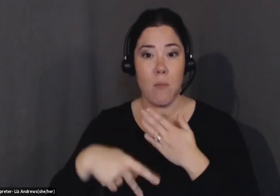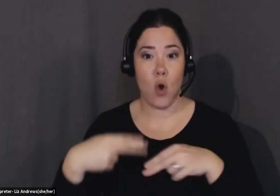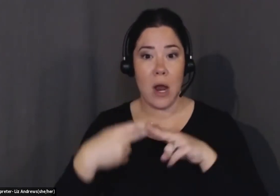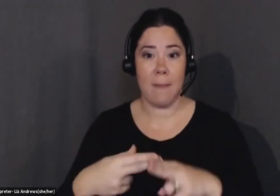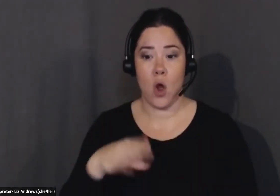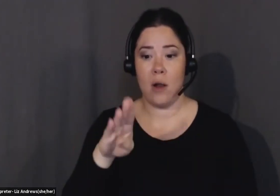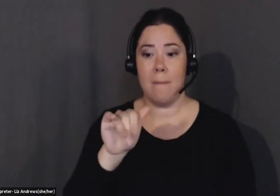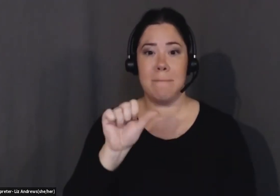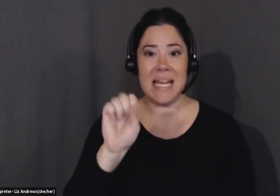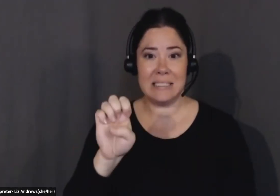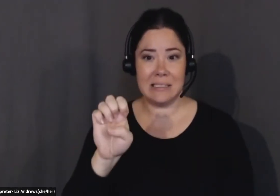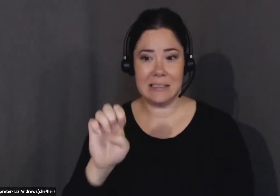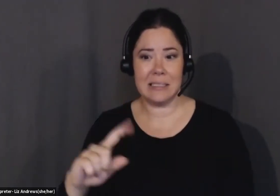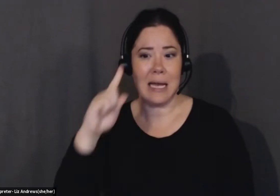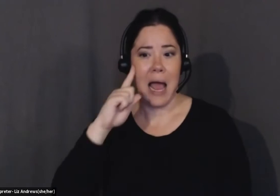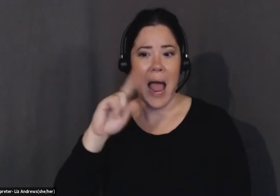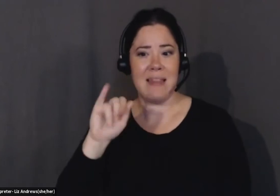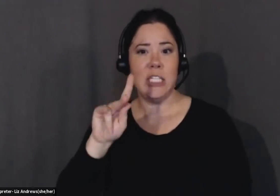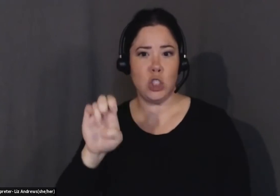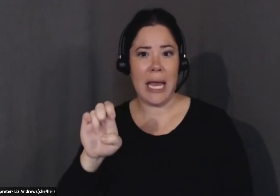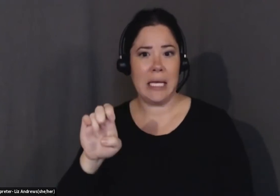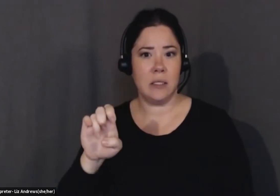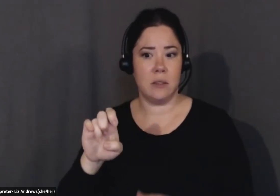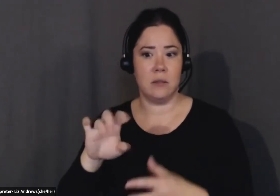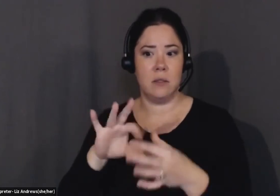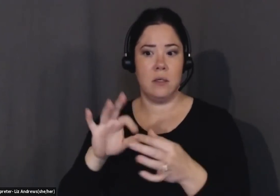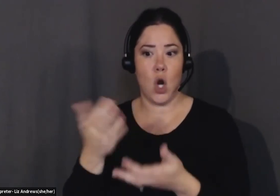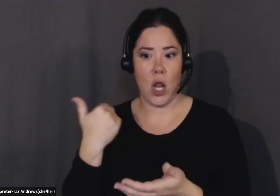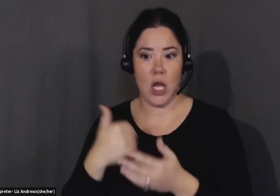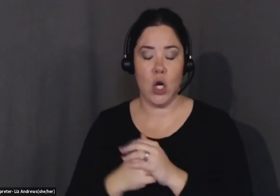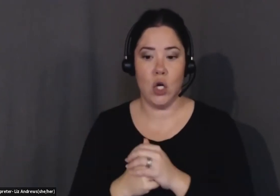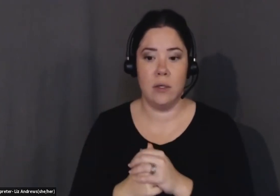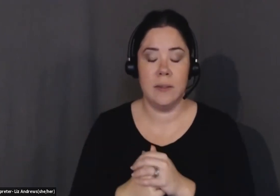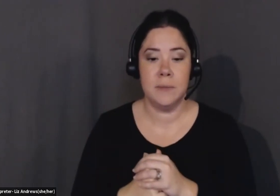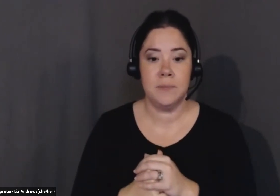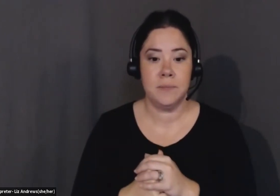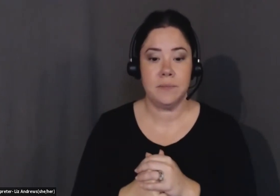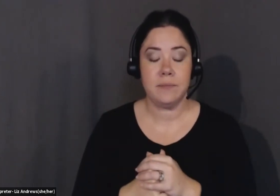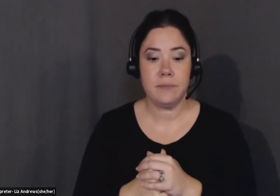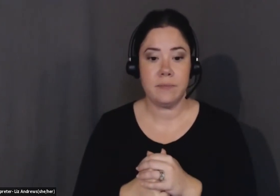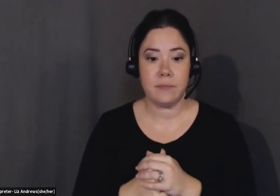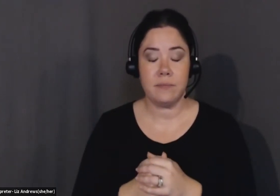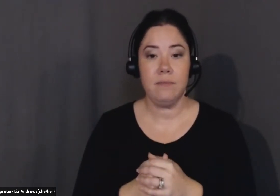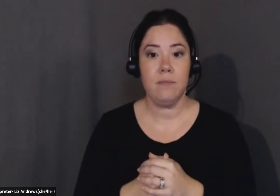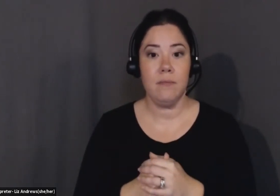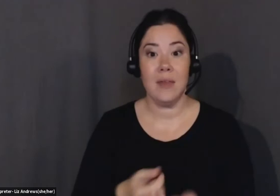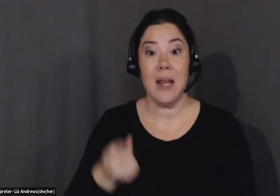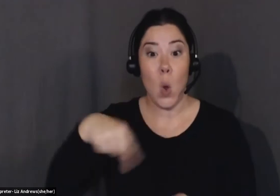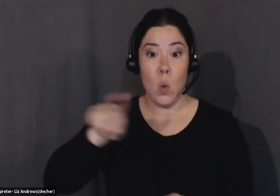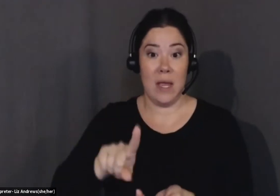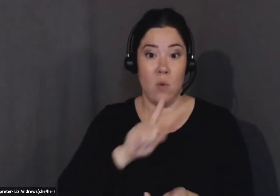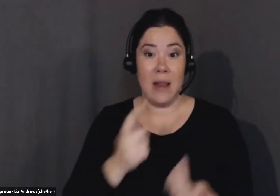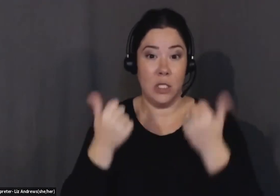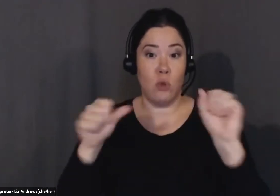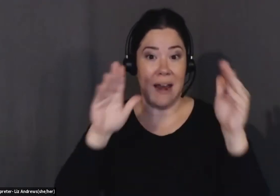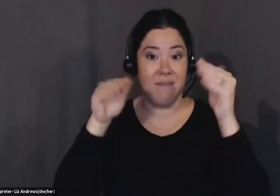Jake mentioned it earlier. And something that we've really tried to focus on